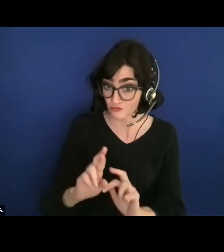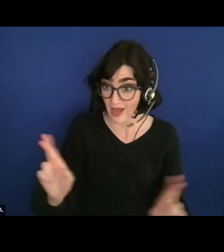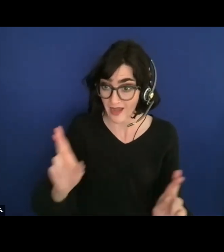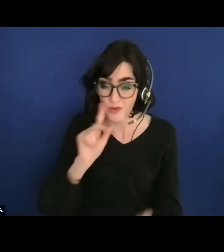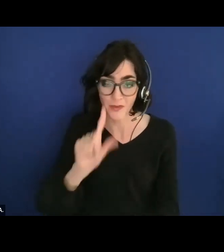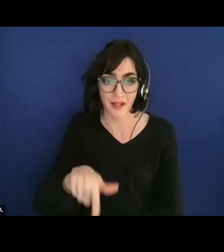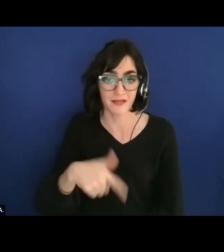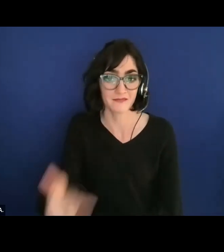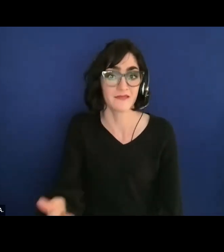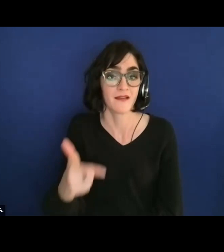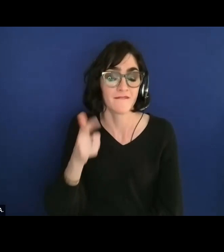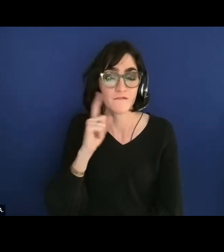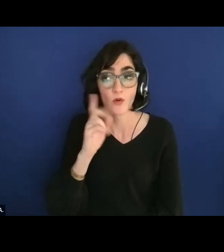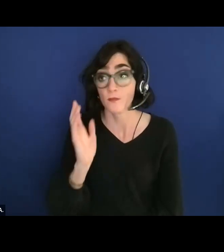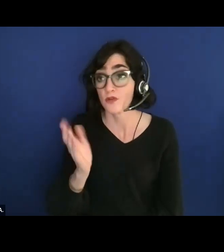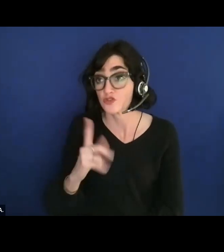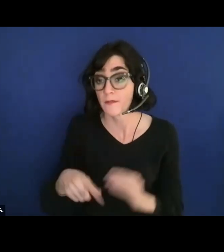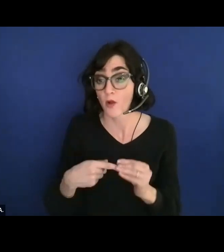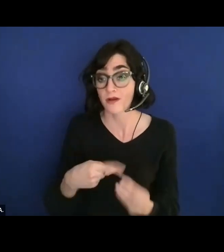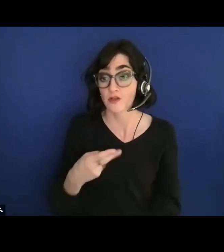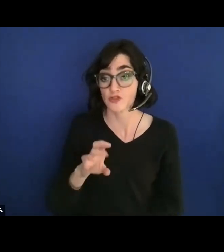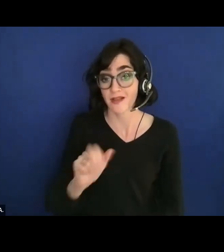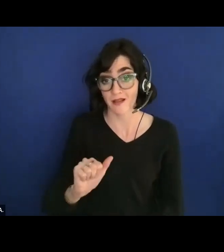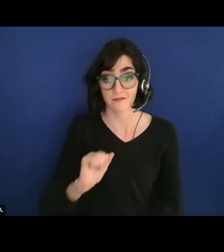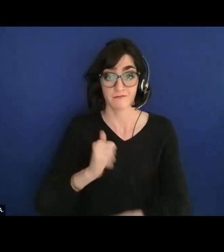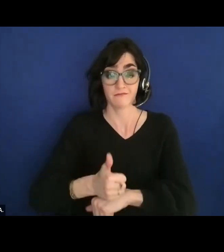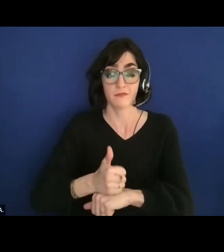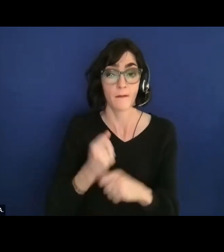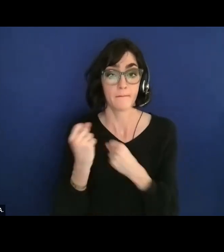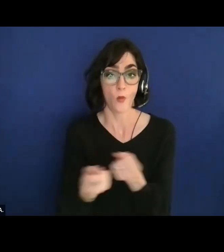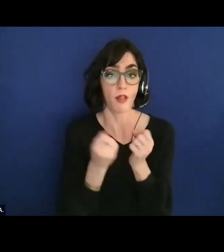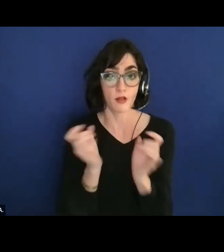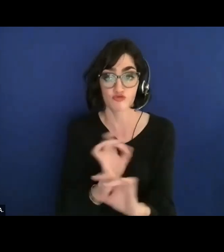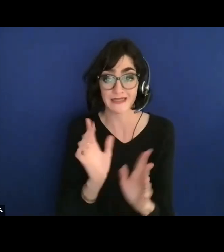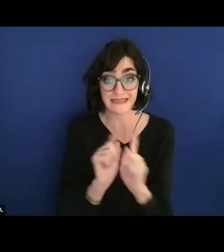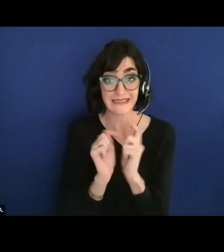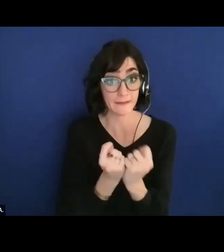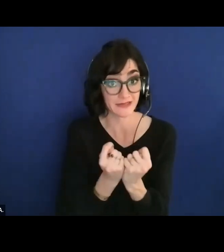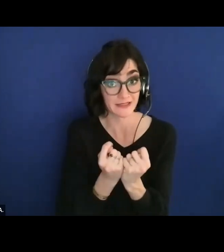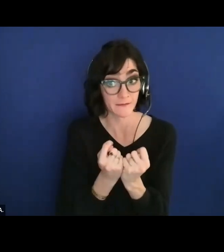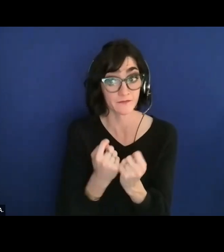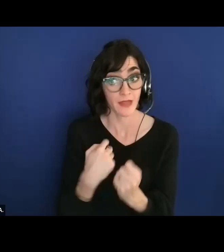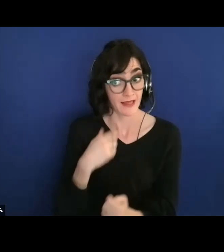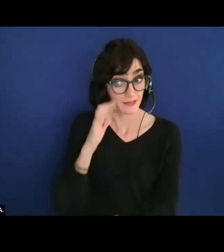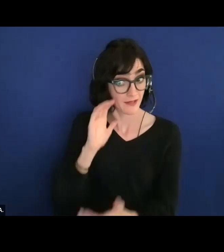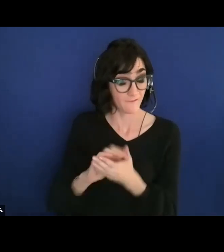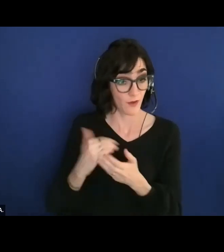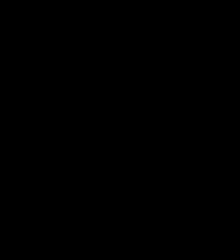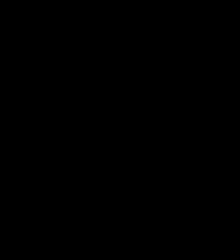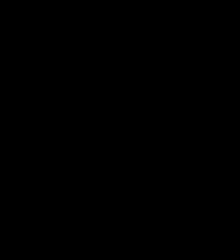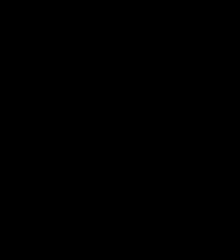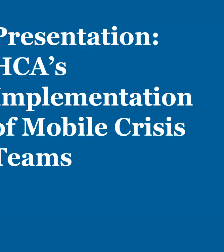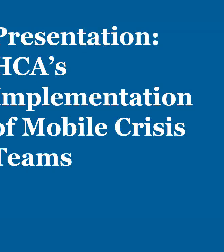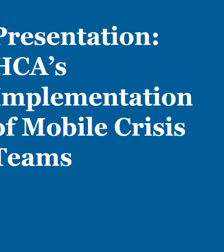to present on HCA's implementation of mobile crisis teams. And Chloe, I think we have some slides to queue up if you want to get those on